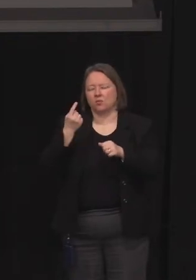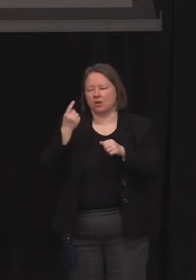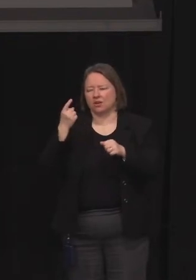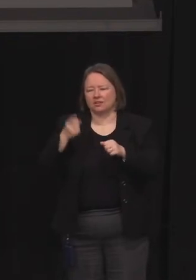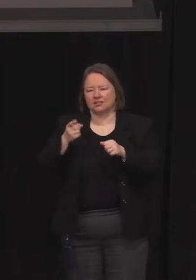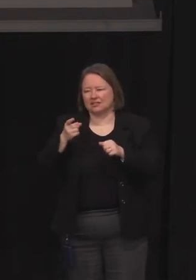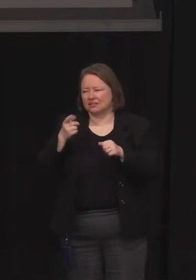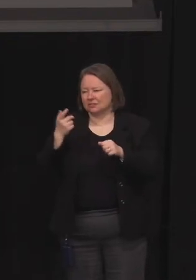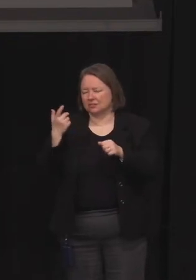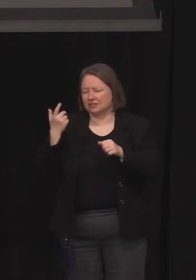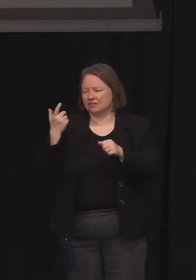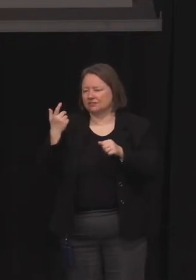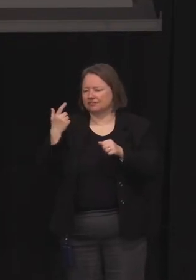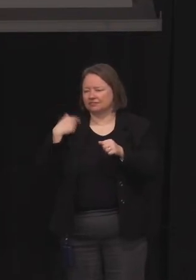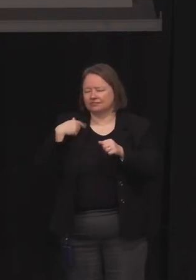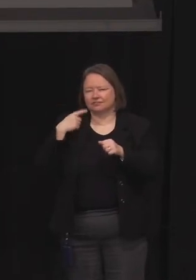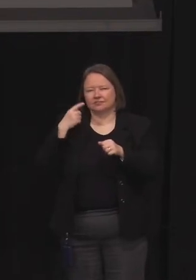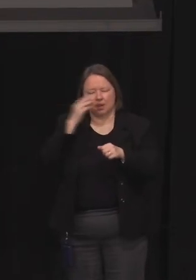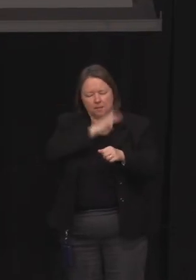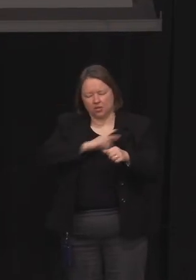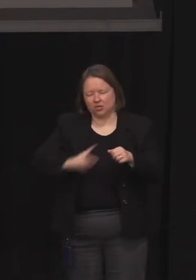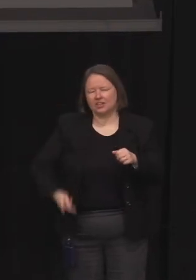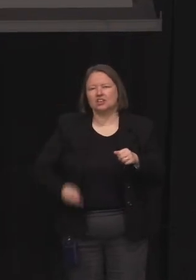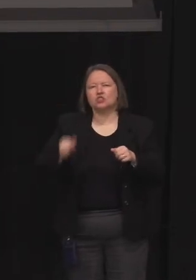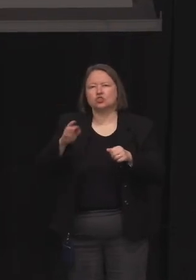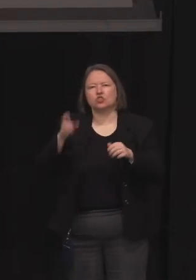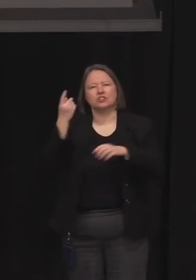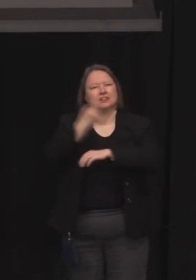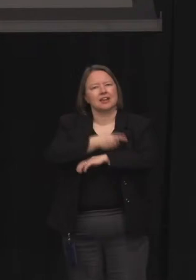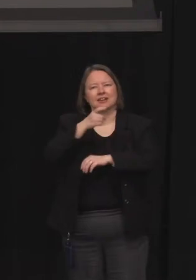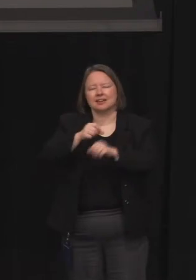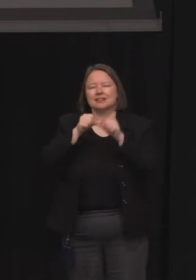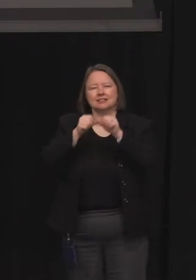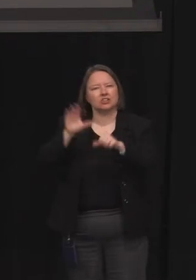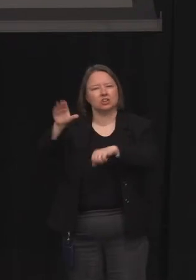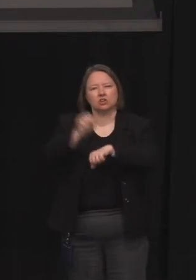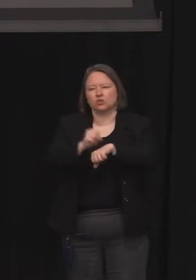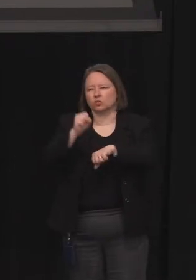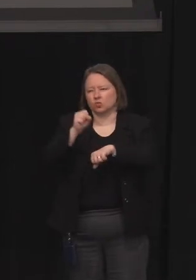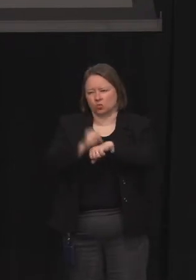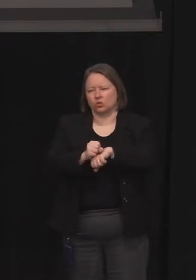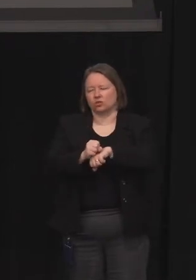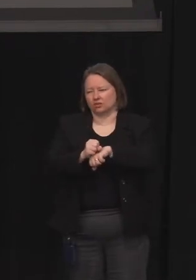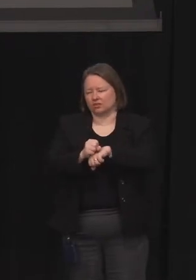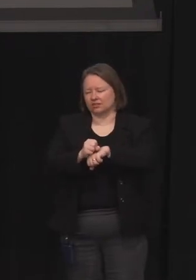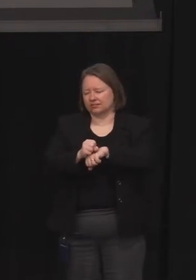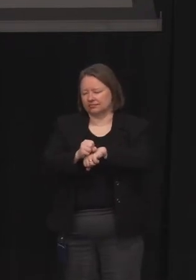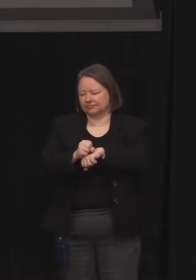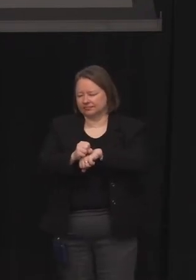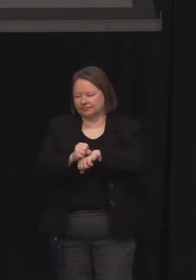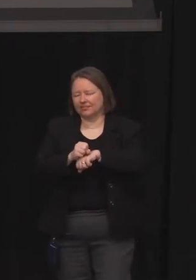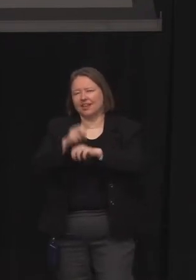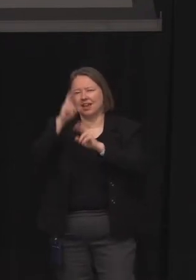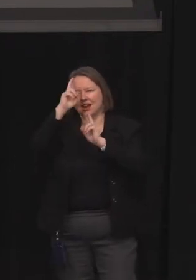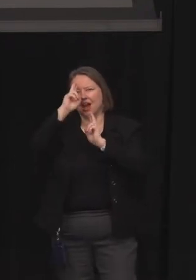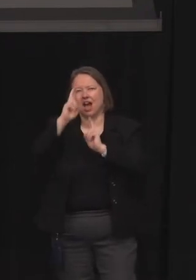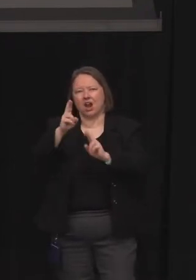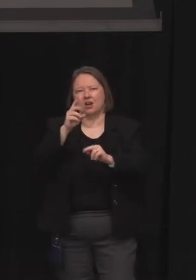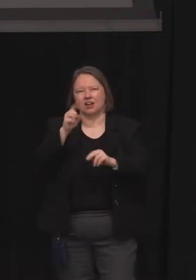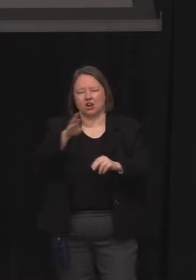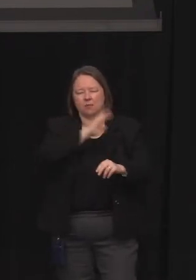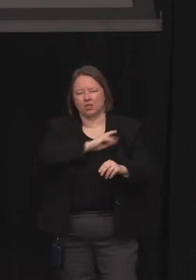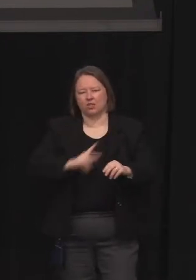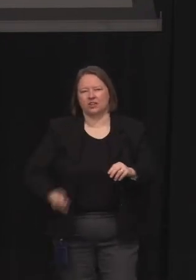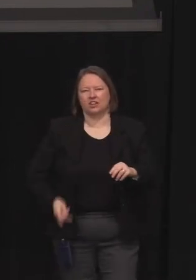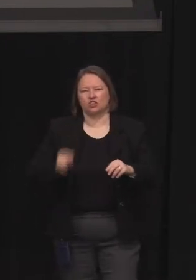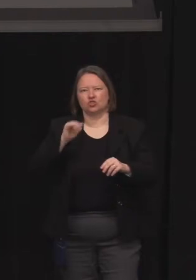like Dr. Martin Luther King Jr. did, and continue his work so the war will cease. In honor of Dr. Martin Luther